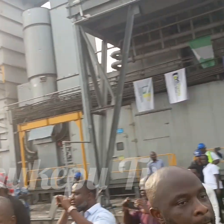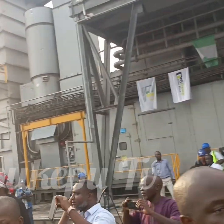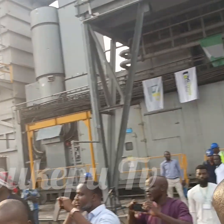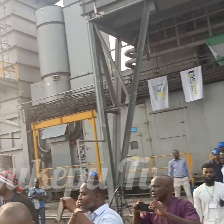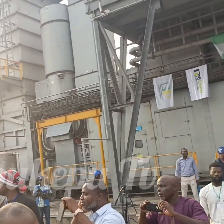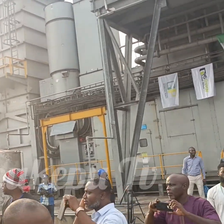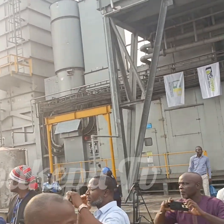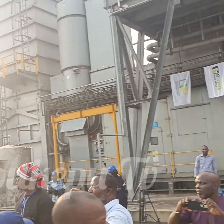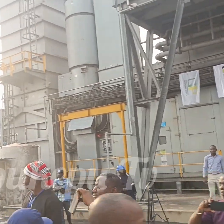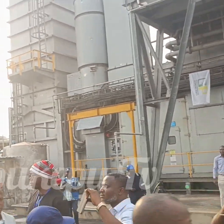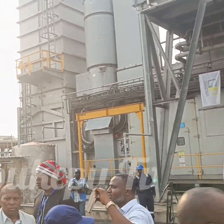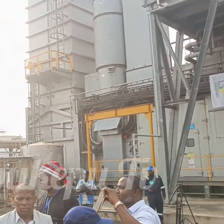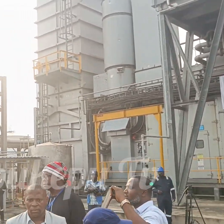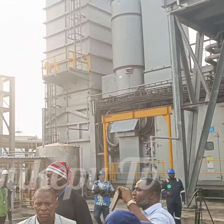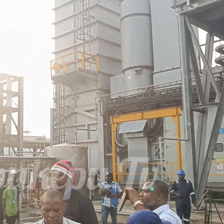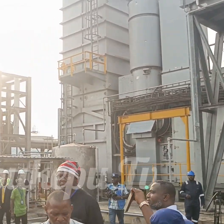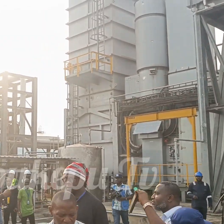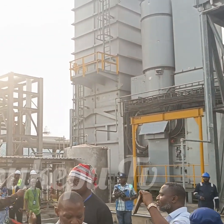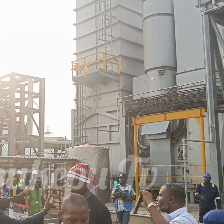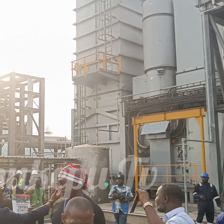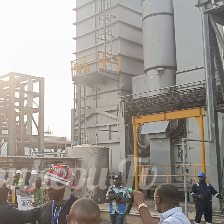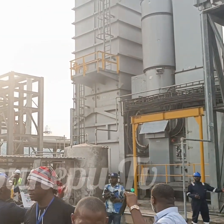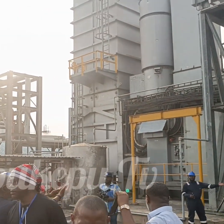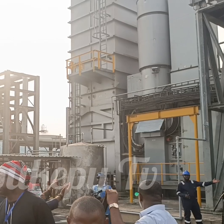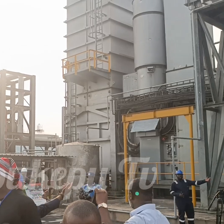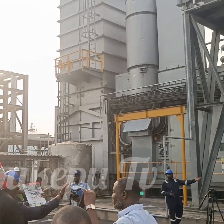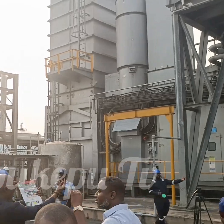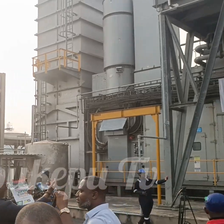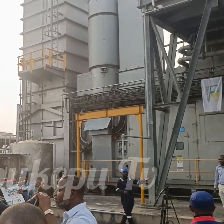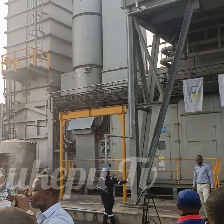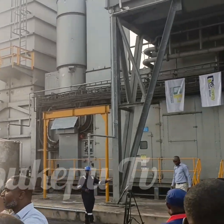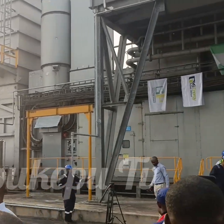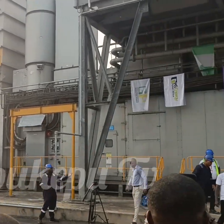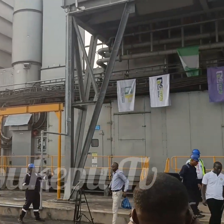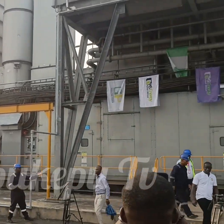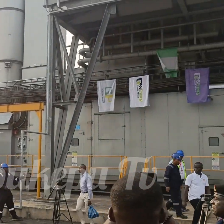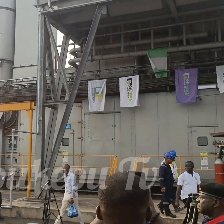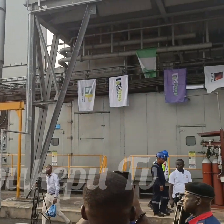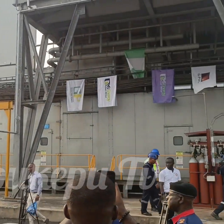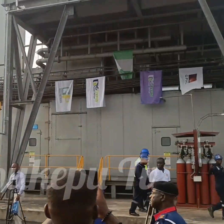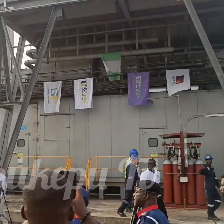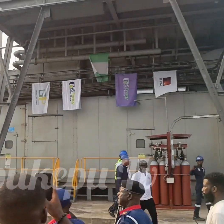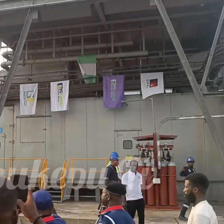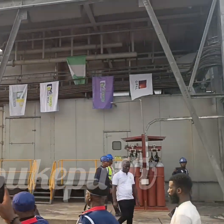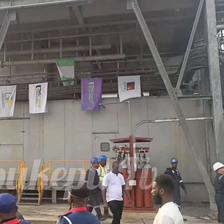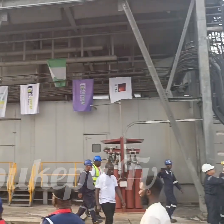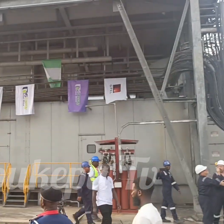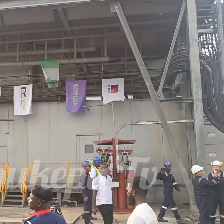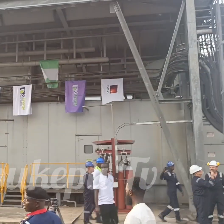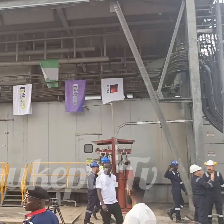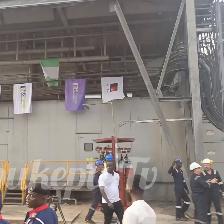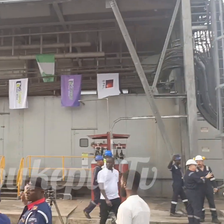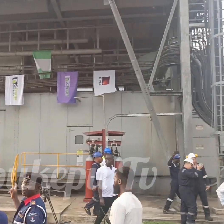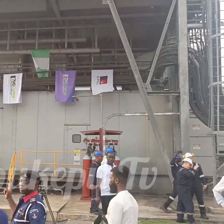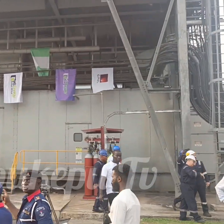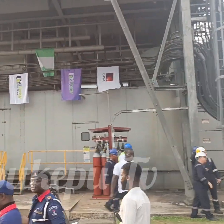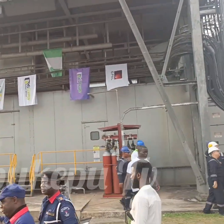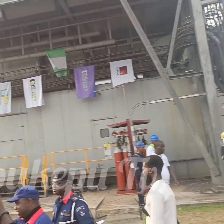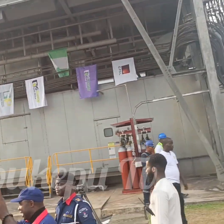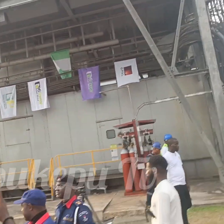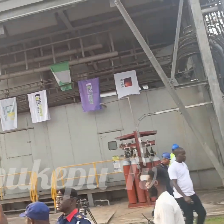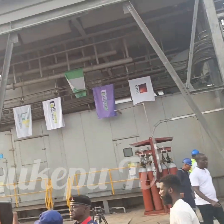Not going to have any tolerance. Everybody behind for safety reasons. Okay, they are about